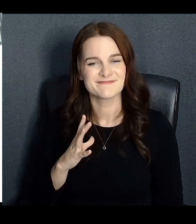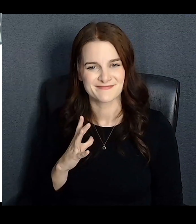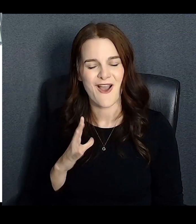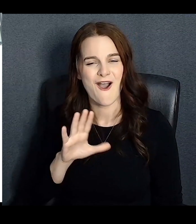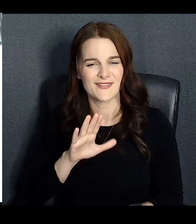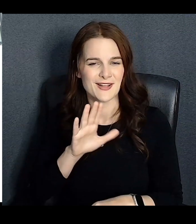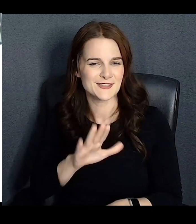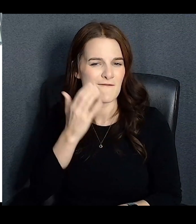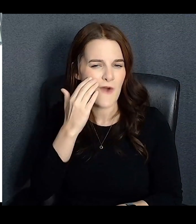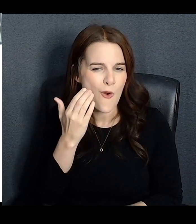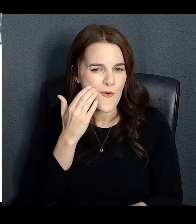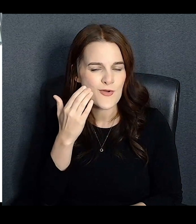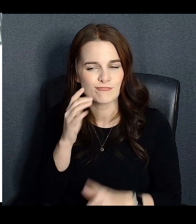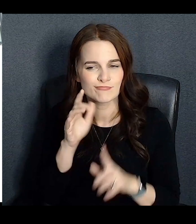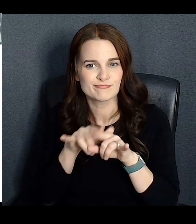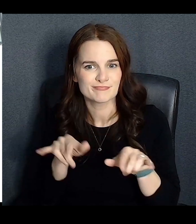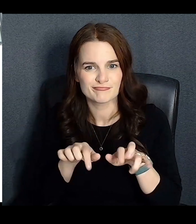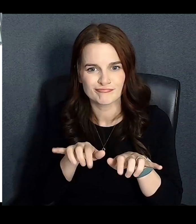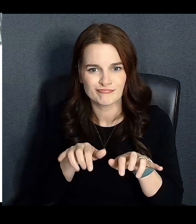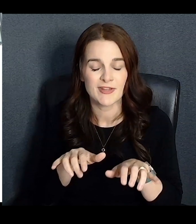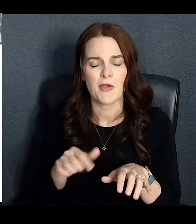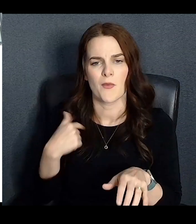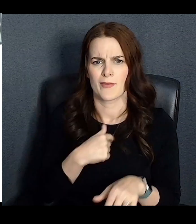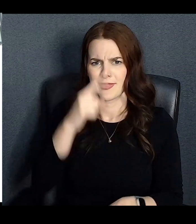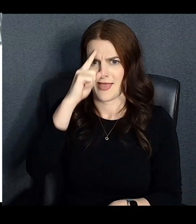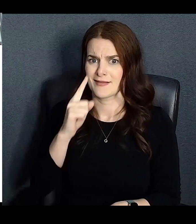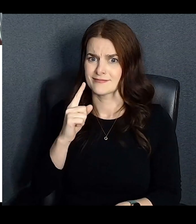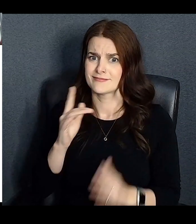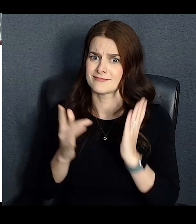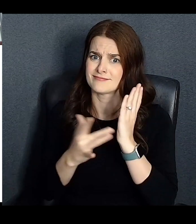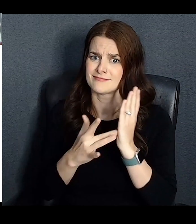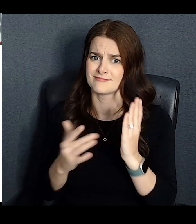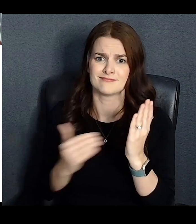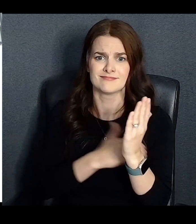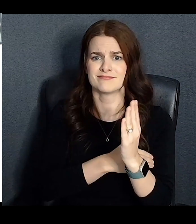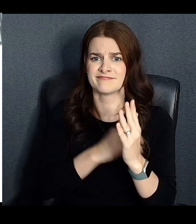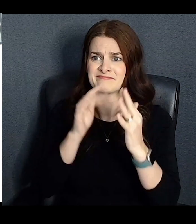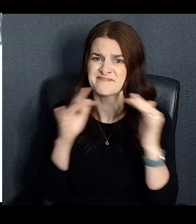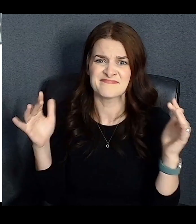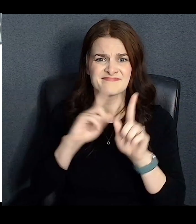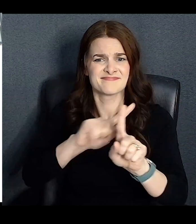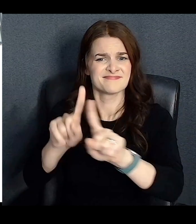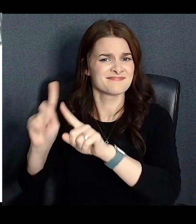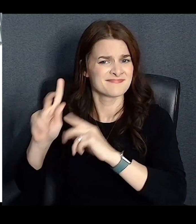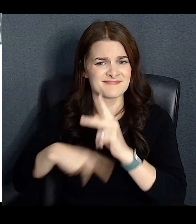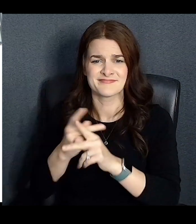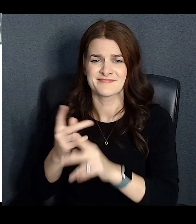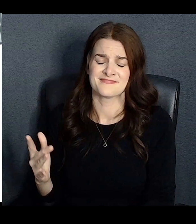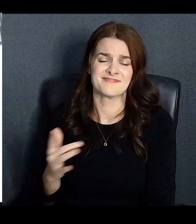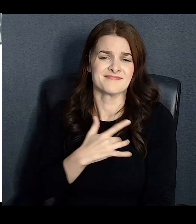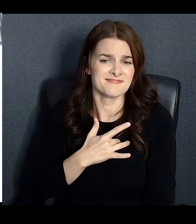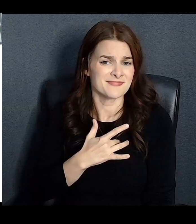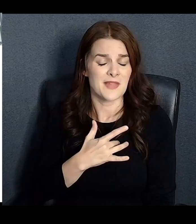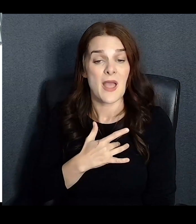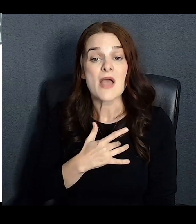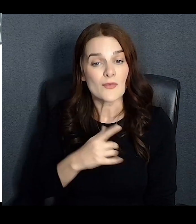computer. And so we think technology is really powerful. Obviously, we think all kinds of technology are powerful. But this is something that we really